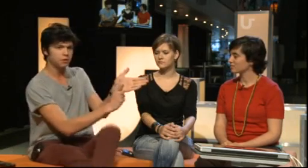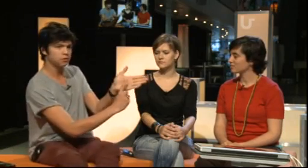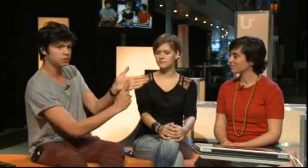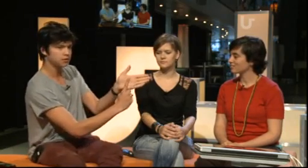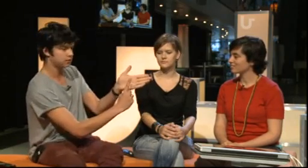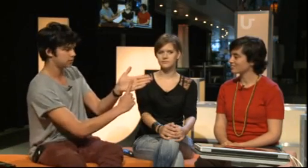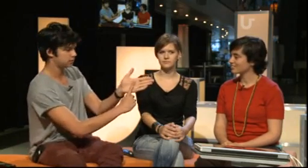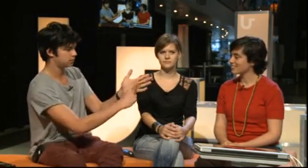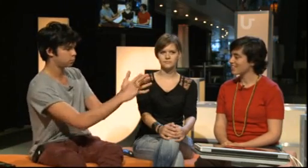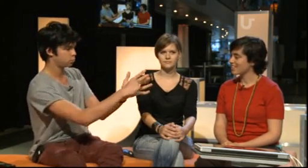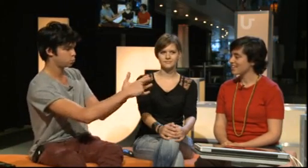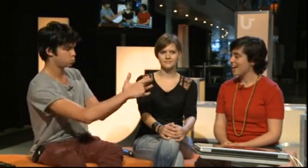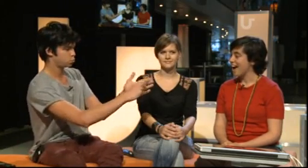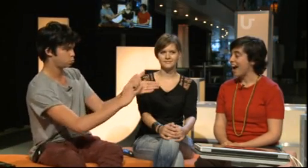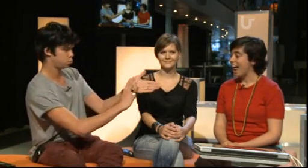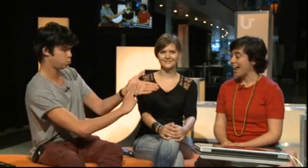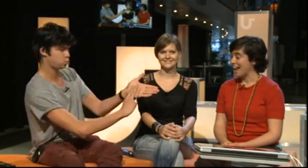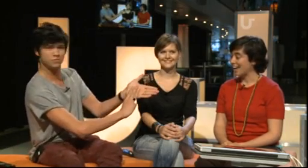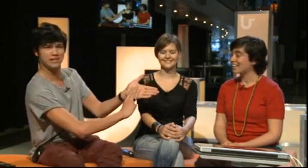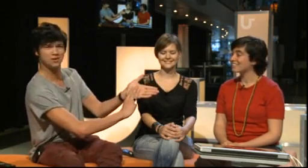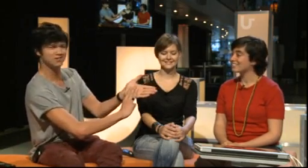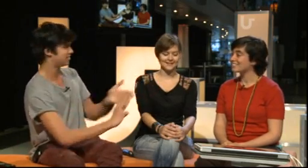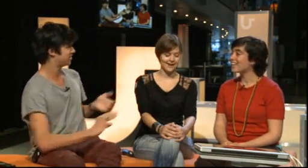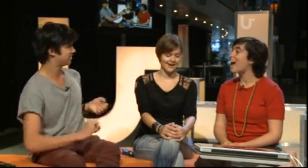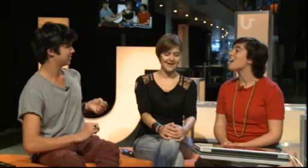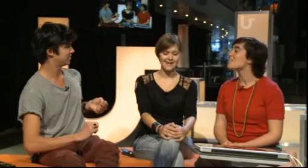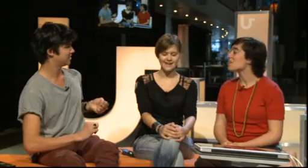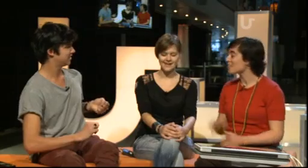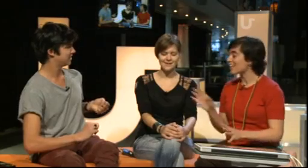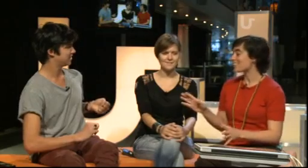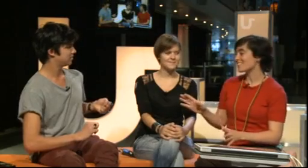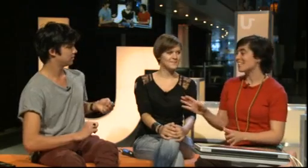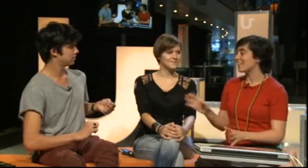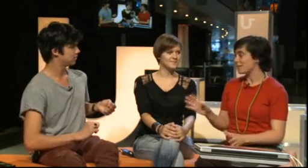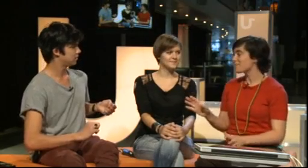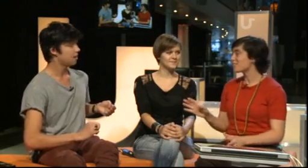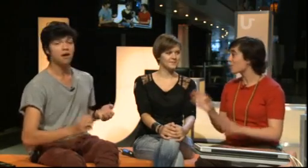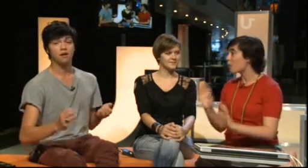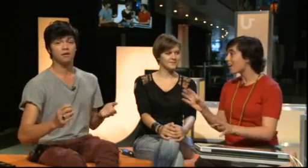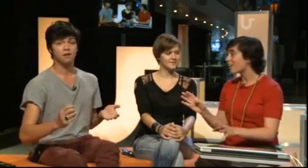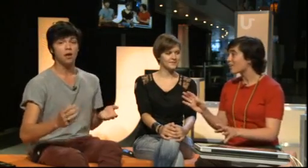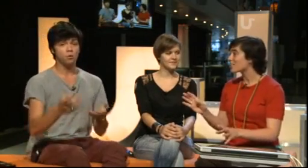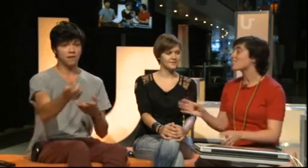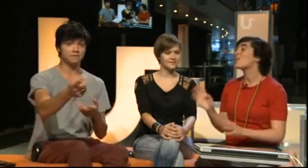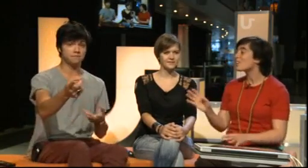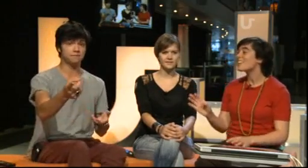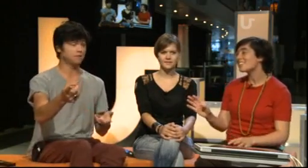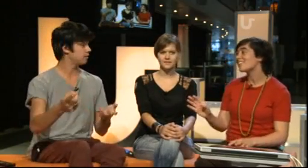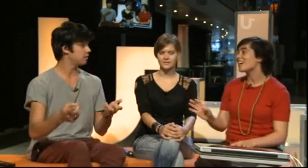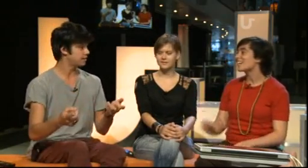it was... Am I close? Well, that's actually Lim, so quite close. And 2 letters are correct. Yeah,